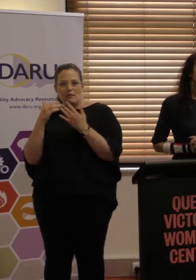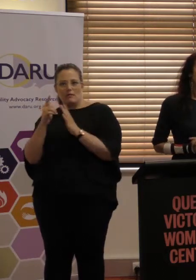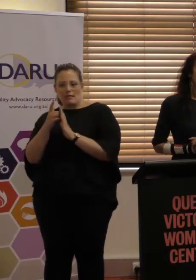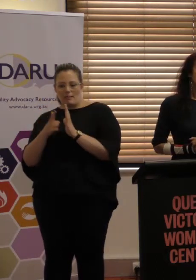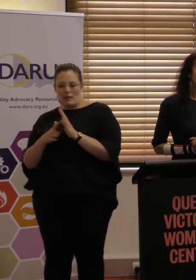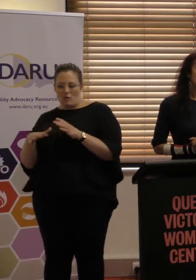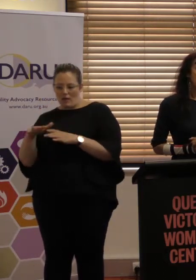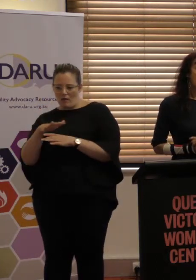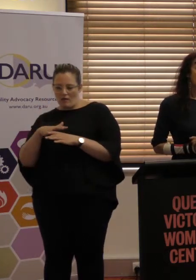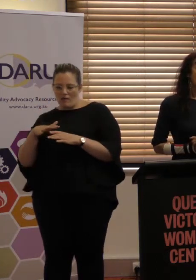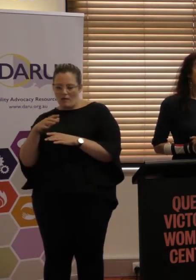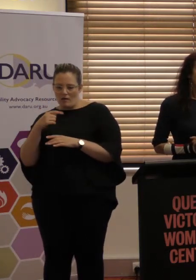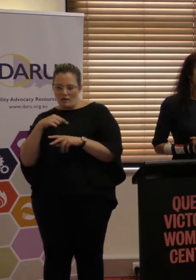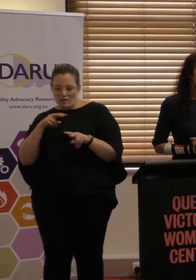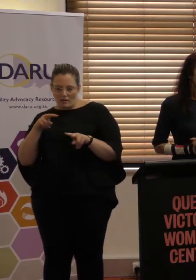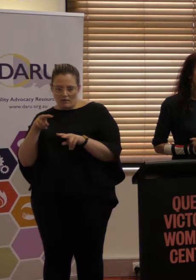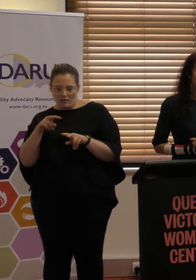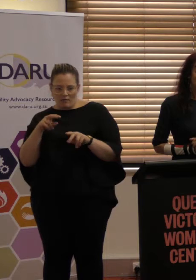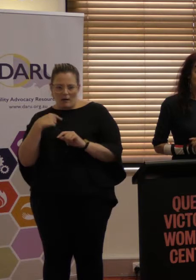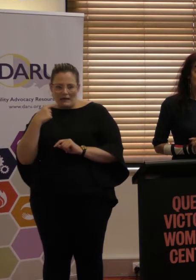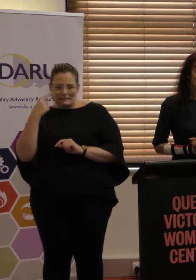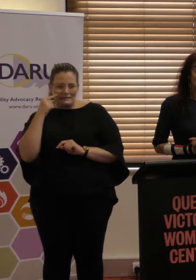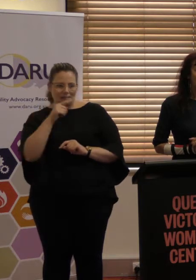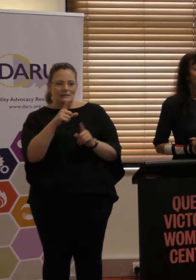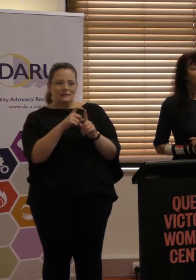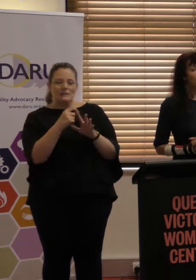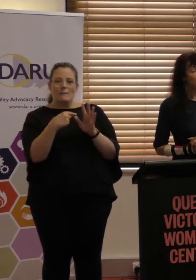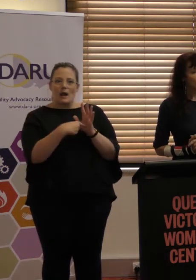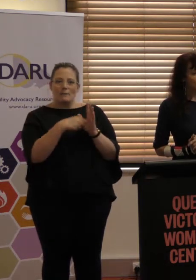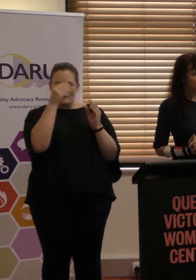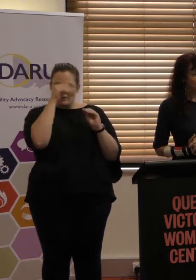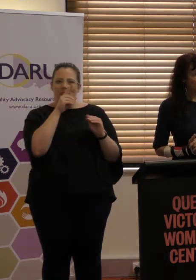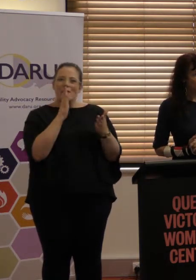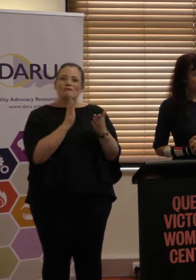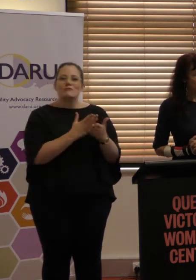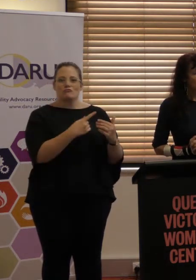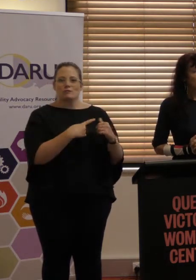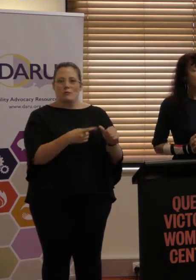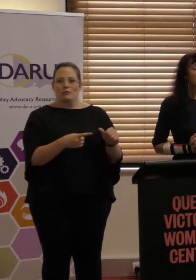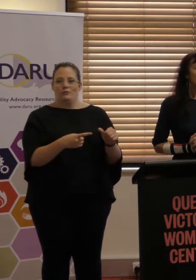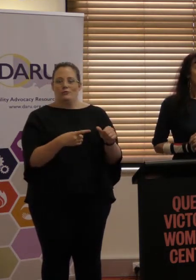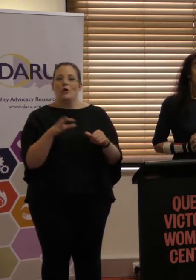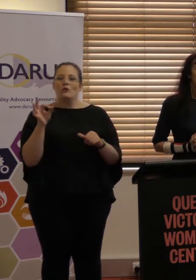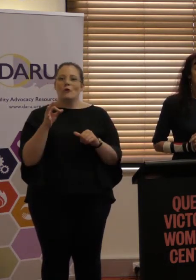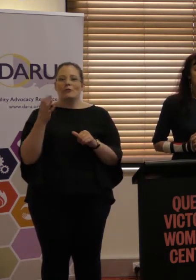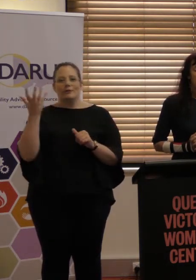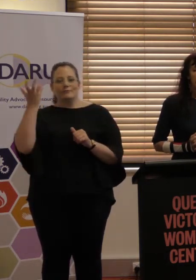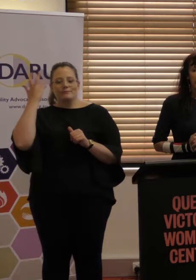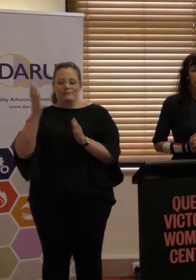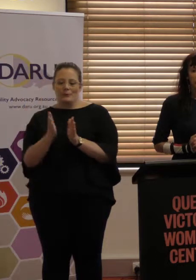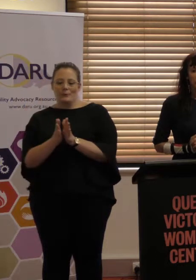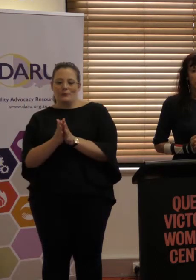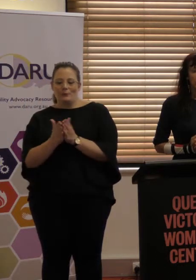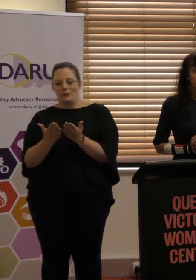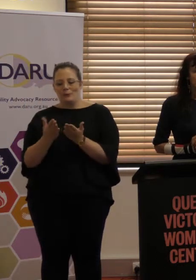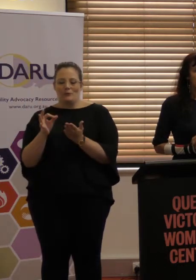of Education's real response, not the glossy brochure response, not the media release saying how